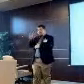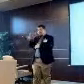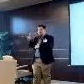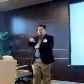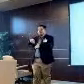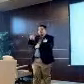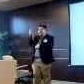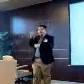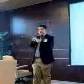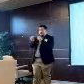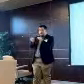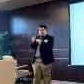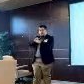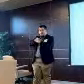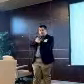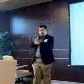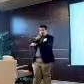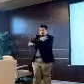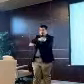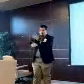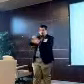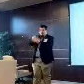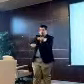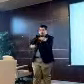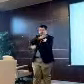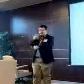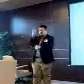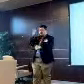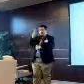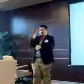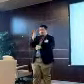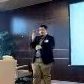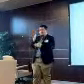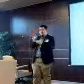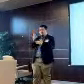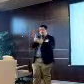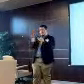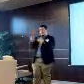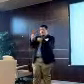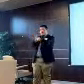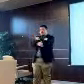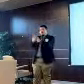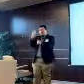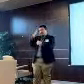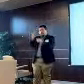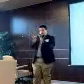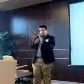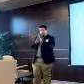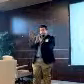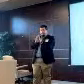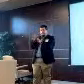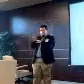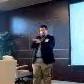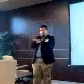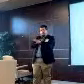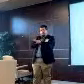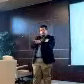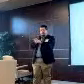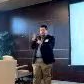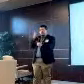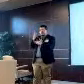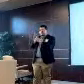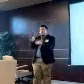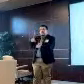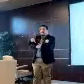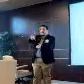relatively high number of COVID patients in the hospital. I know that we're seeing in other parts of the country, even though the surges are slowing down, we are seeing some fairly